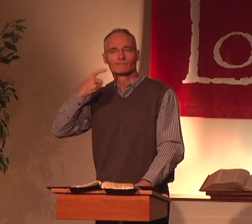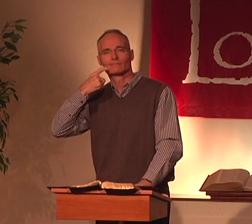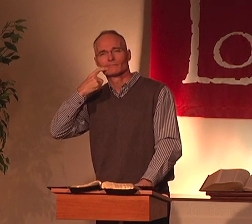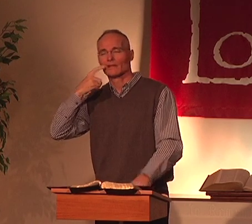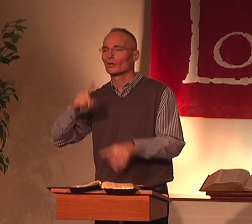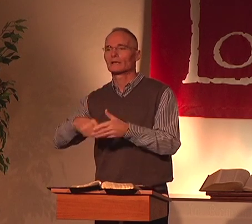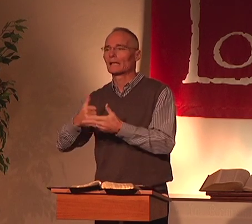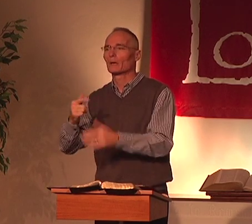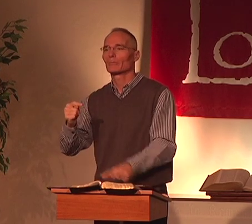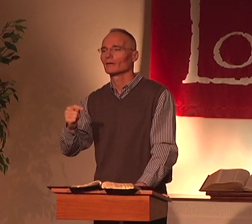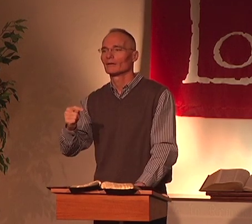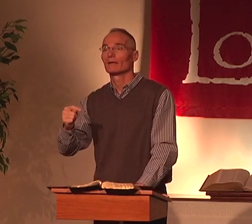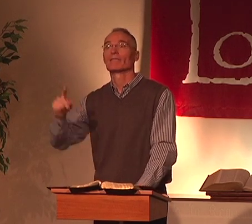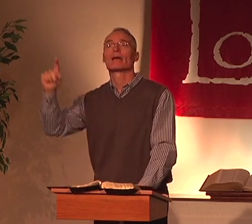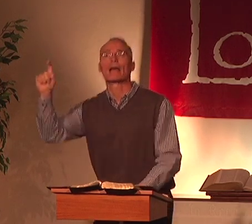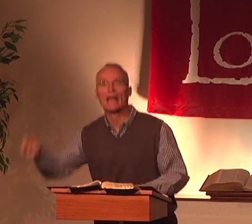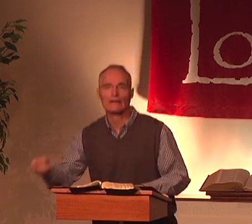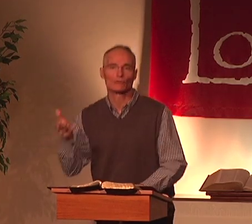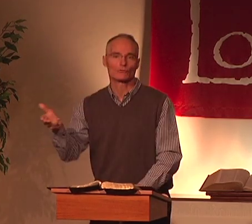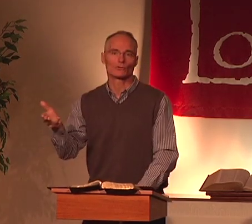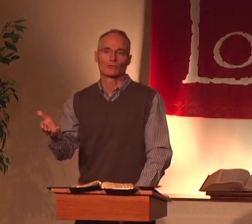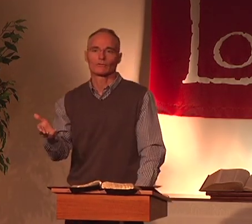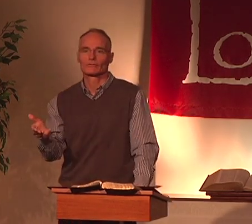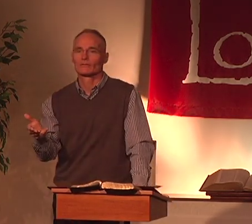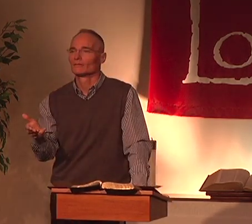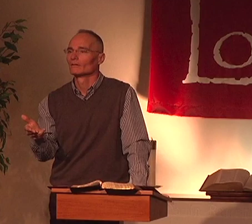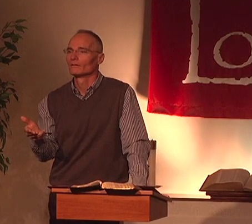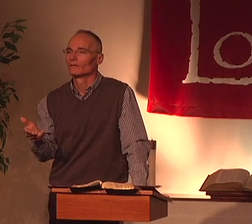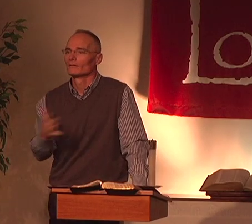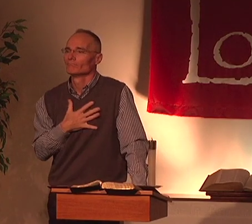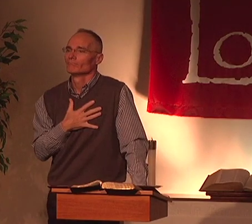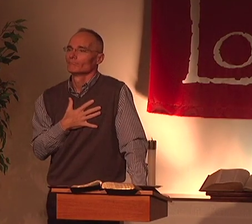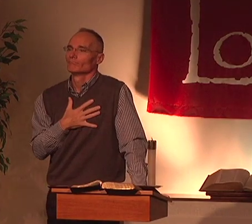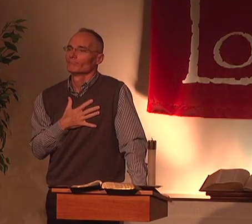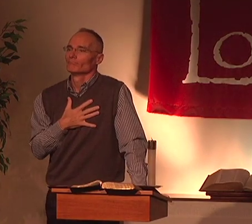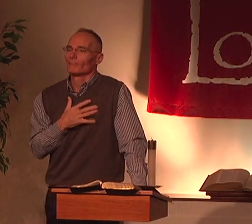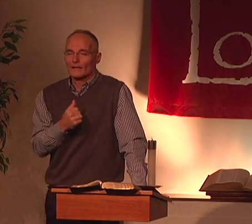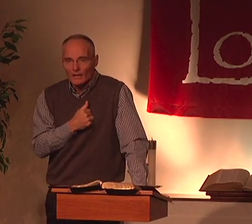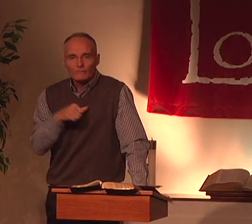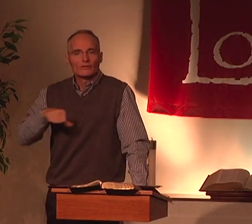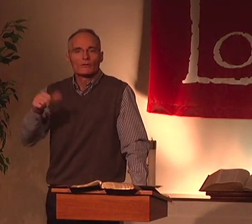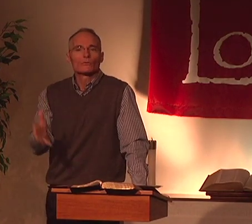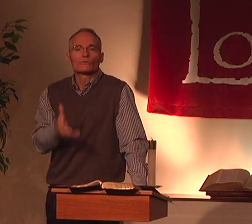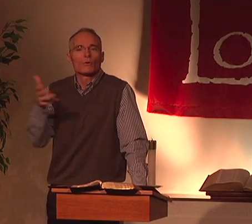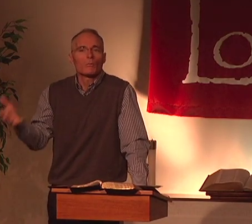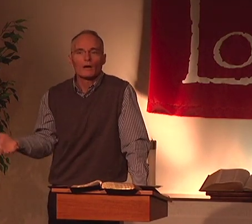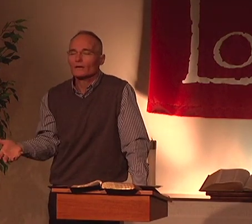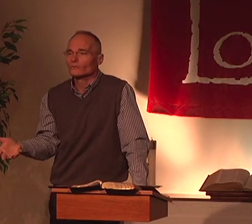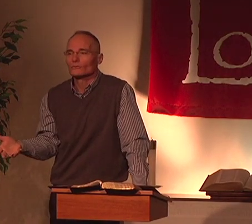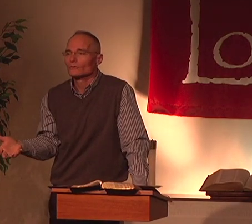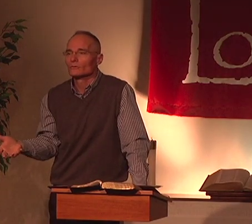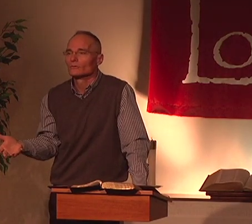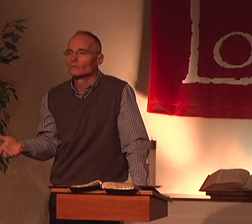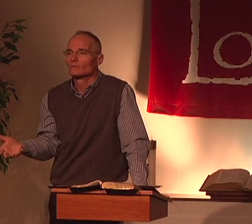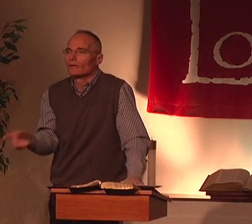They were like I'm telling you They couldn't Help it They had to Serve They loved Each other So